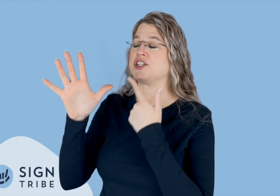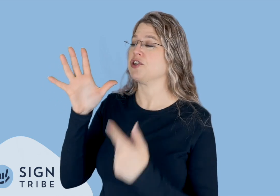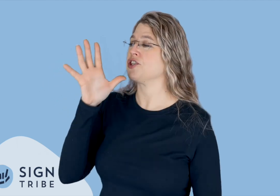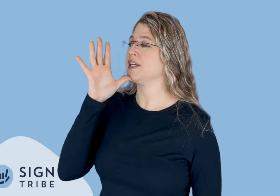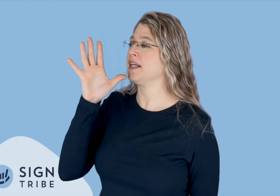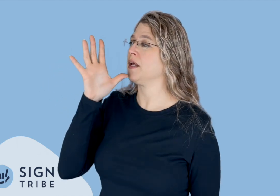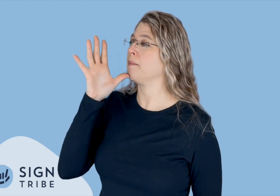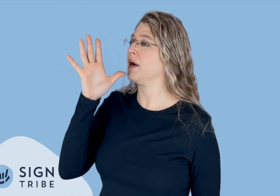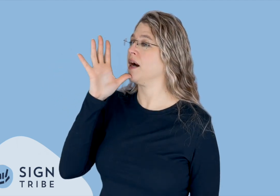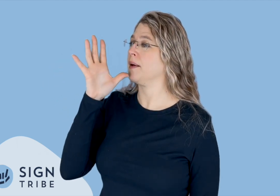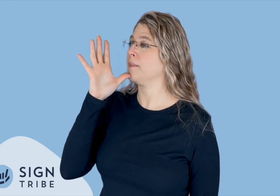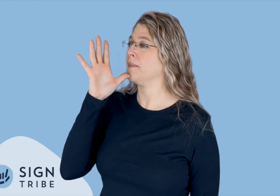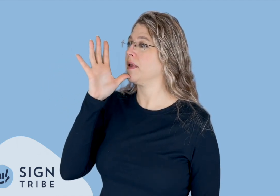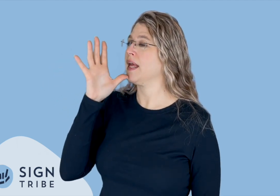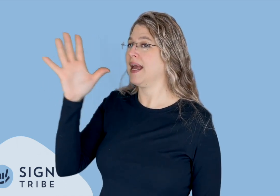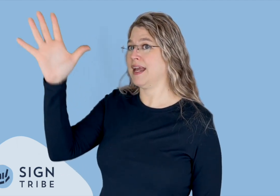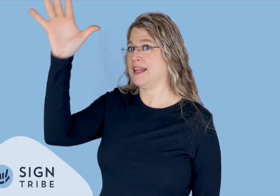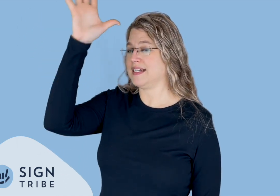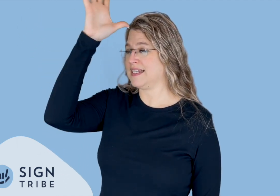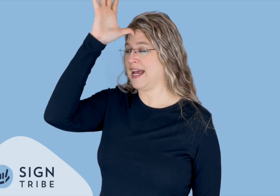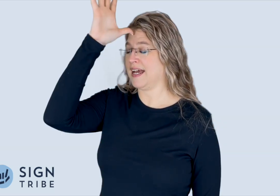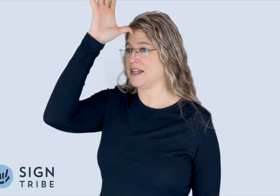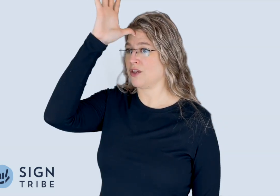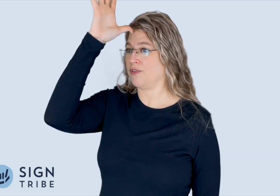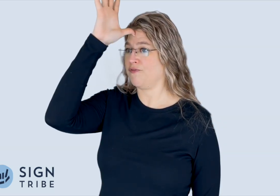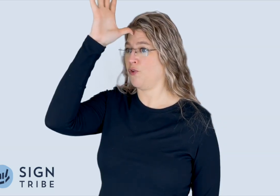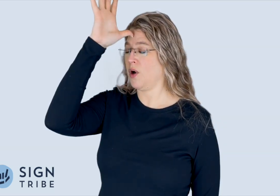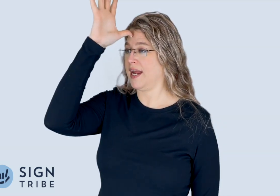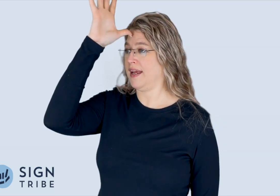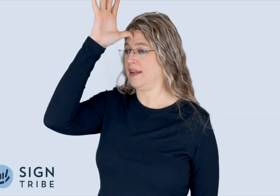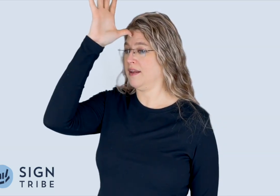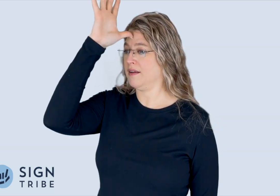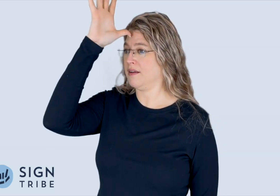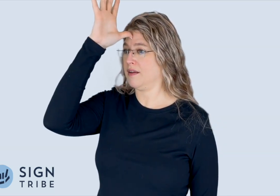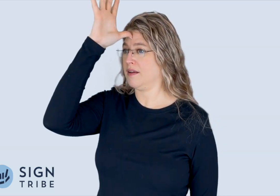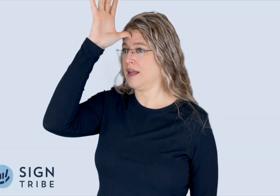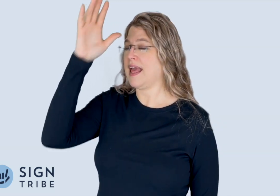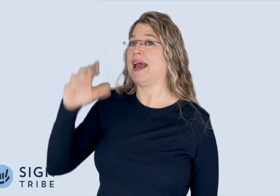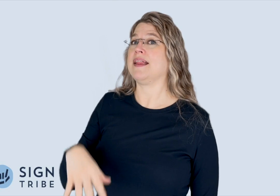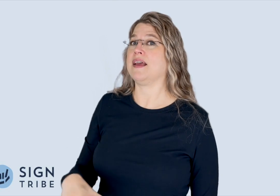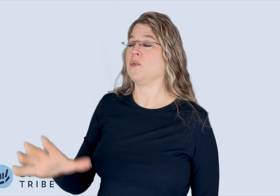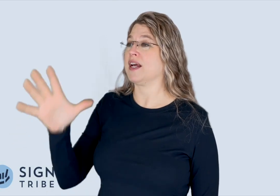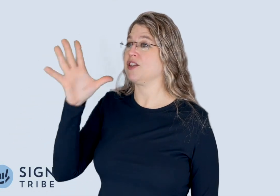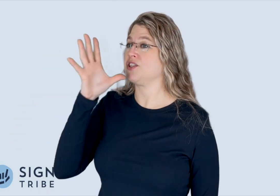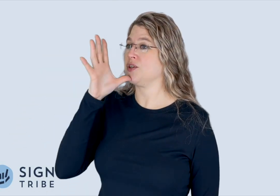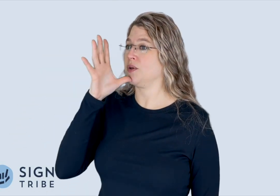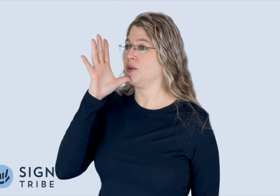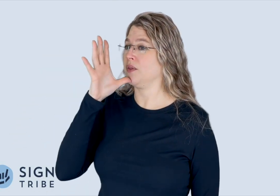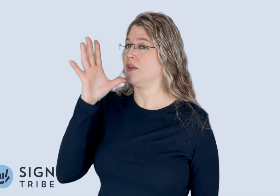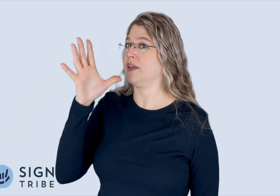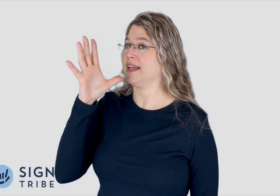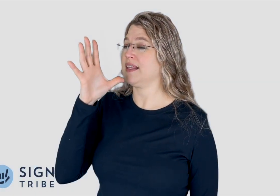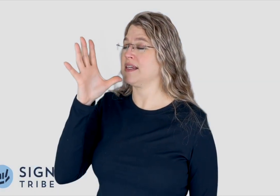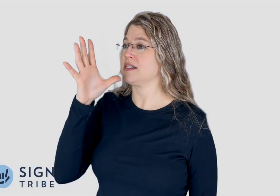your chin, mom, and then dad is on the forehead. And then when I do it like this,